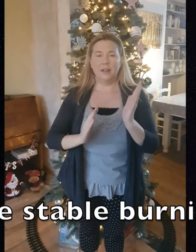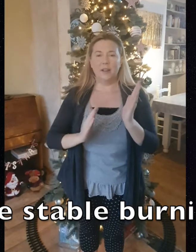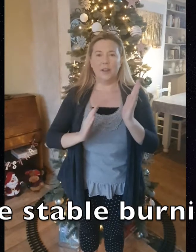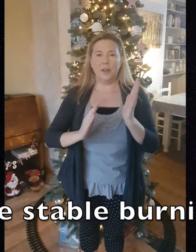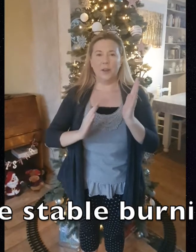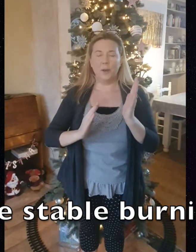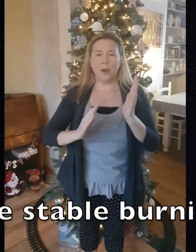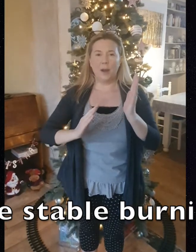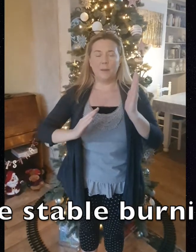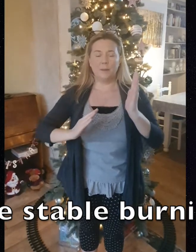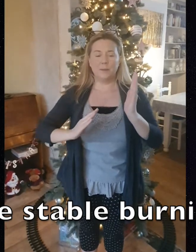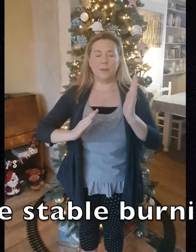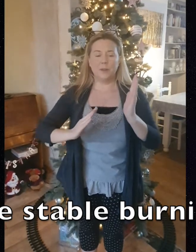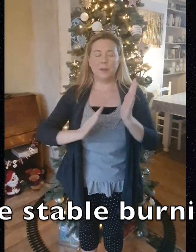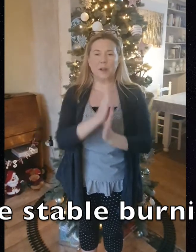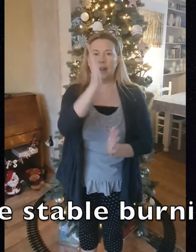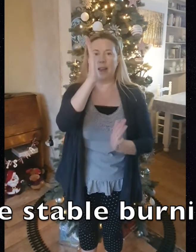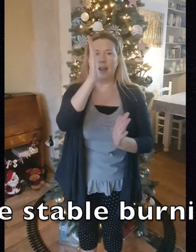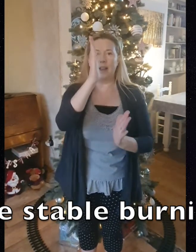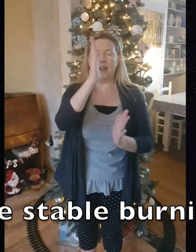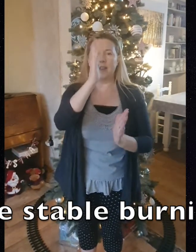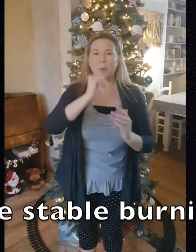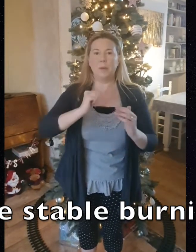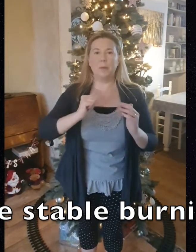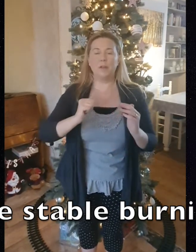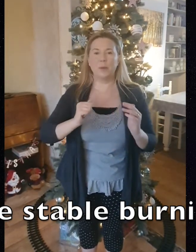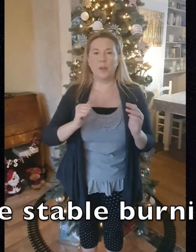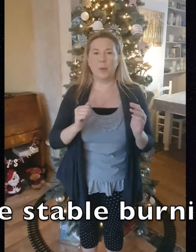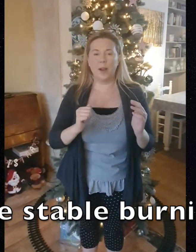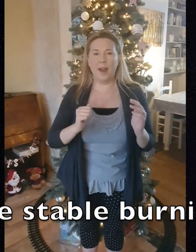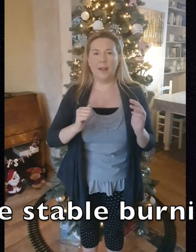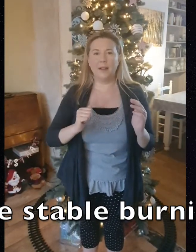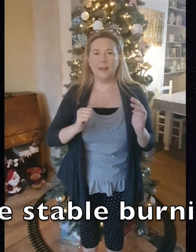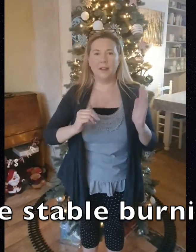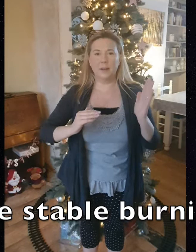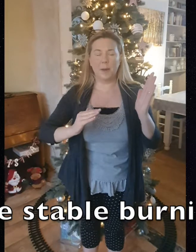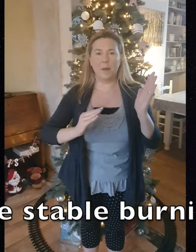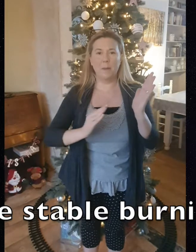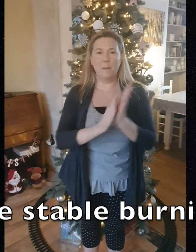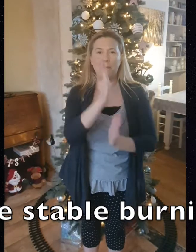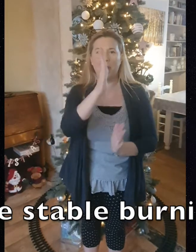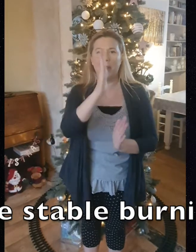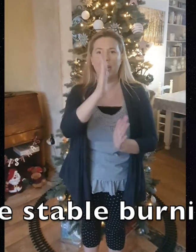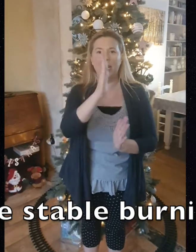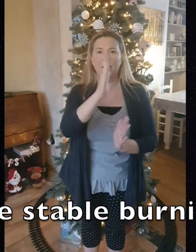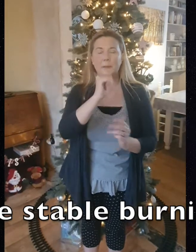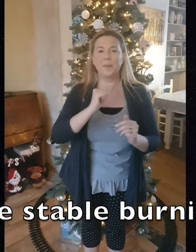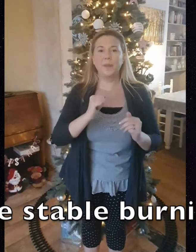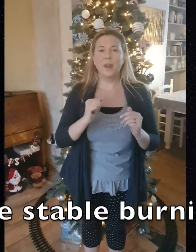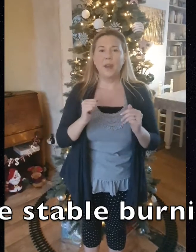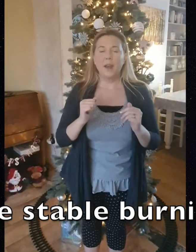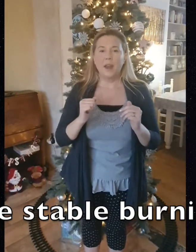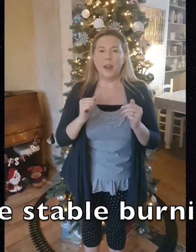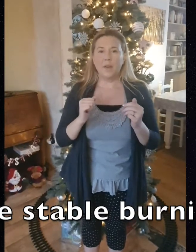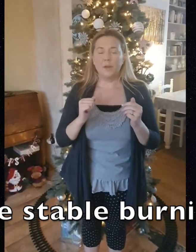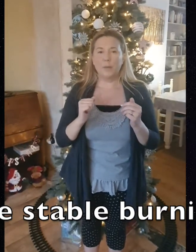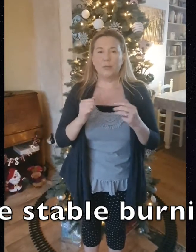you go like that in a sweeping movement with one hand. So burning. And for